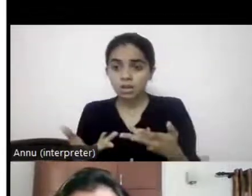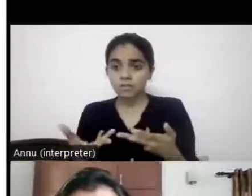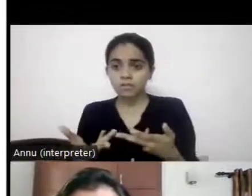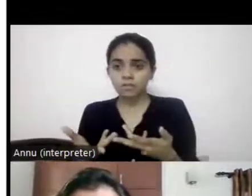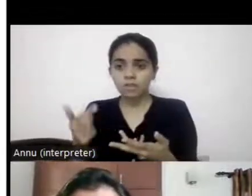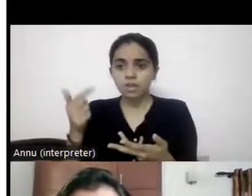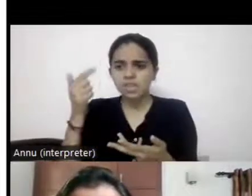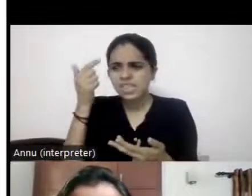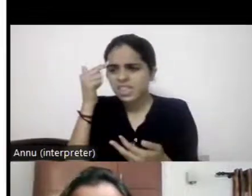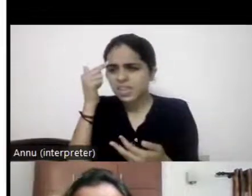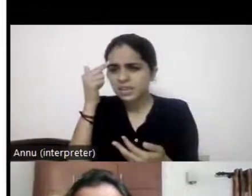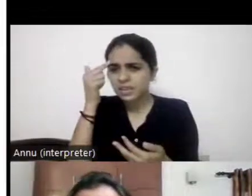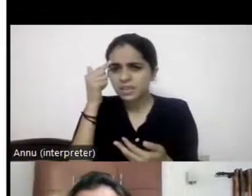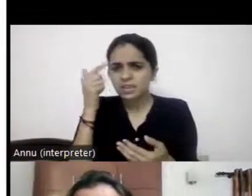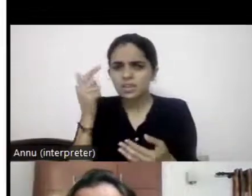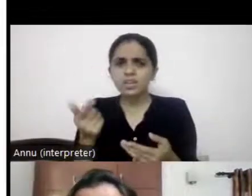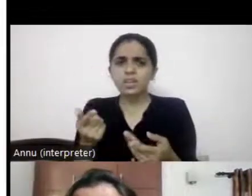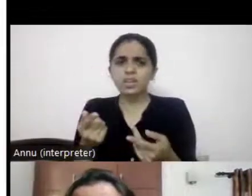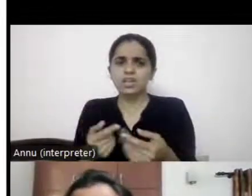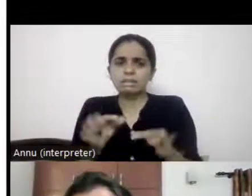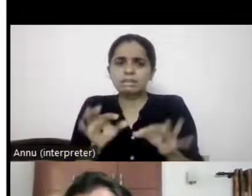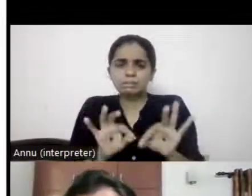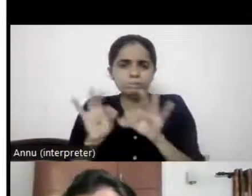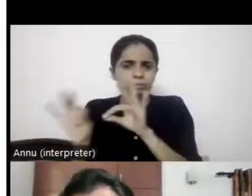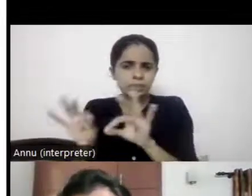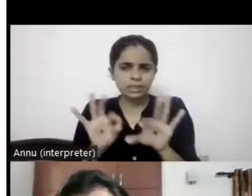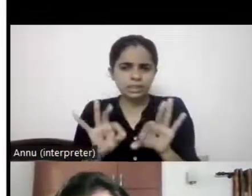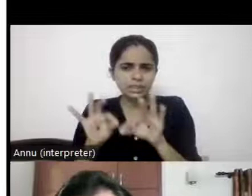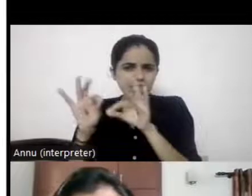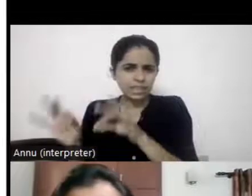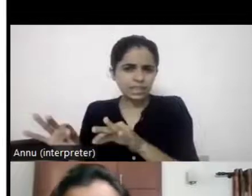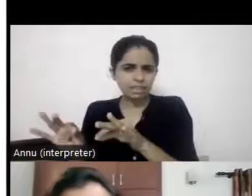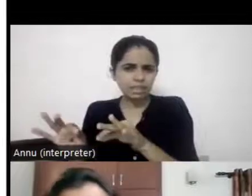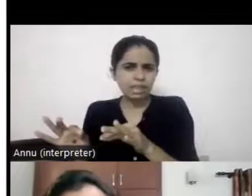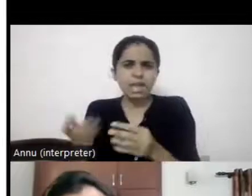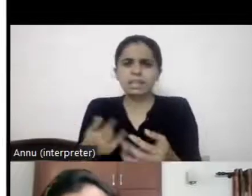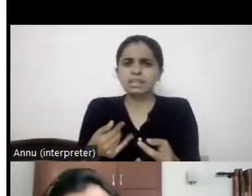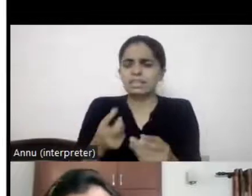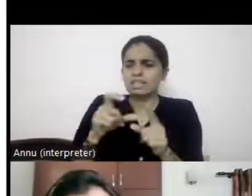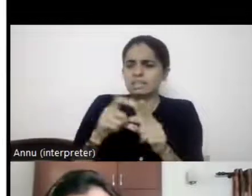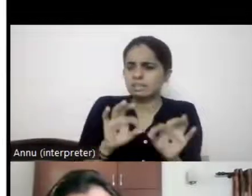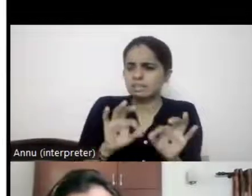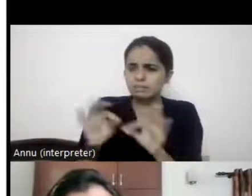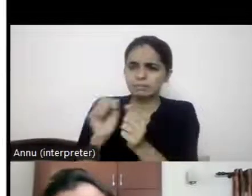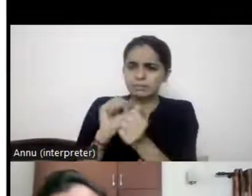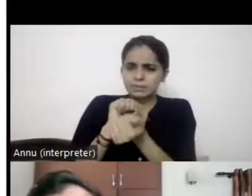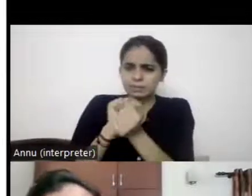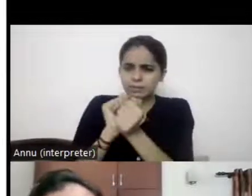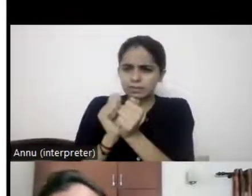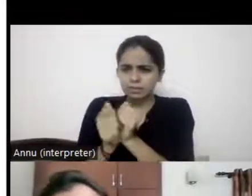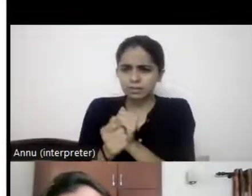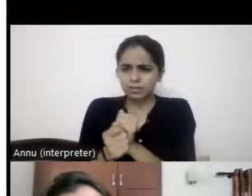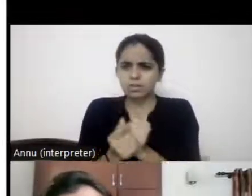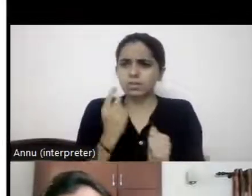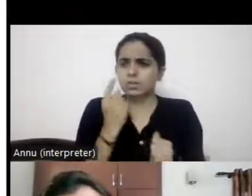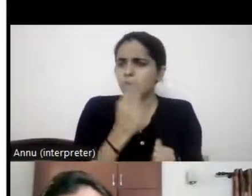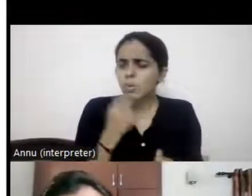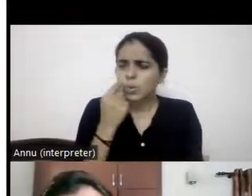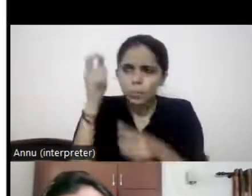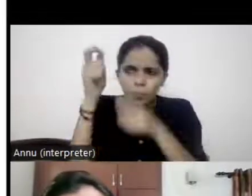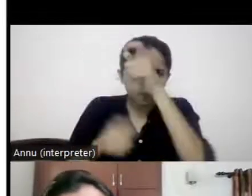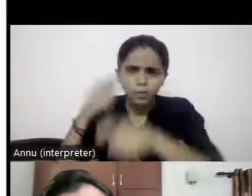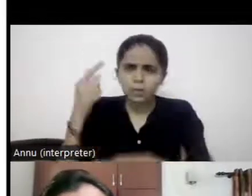of eliminating the defectives, quote unquote defectives. Now, who are these